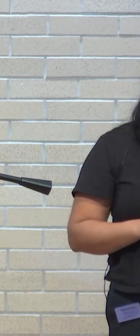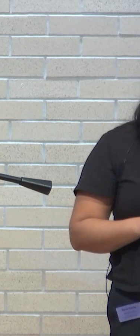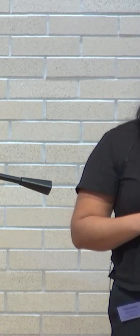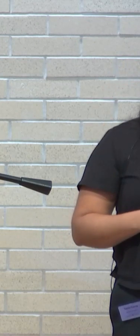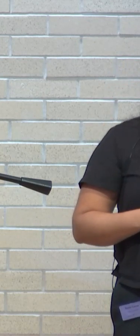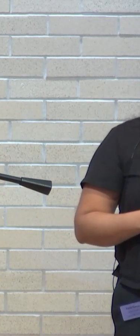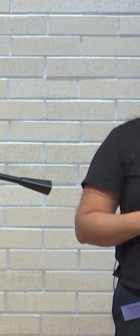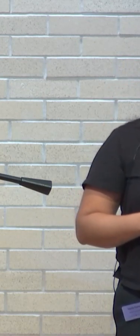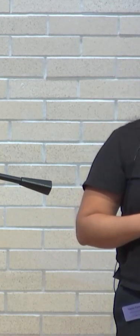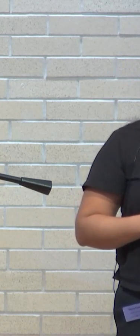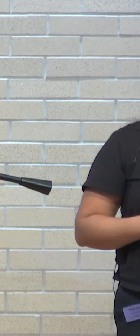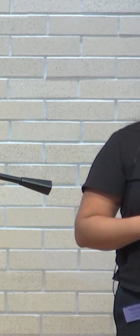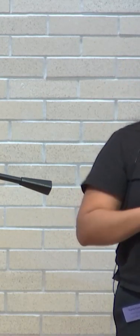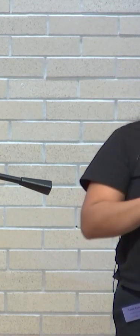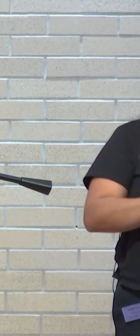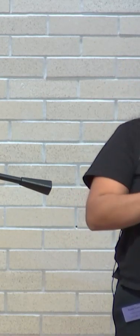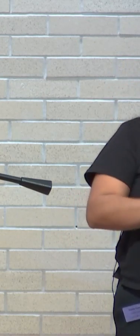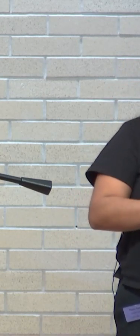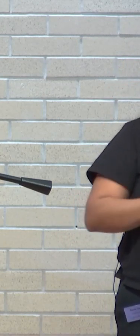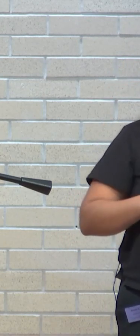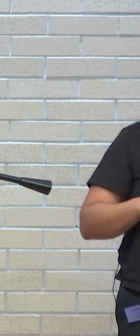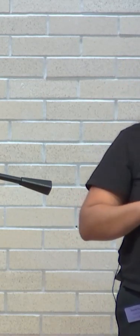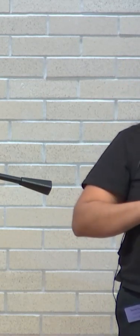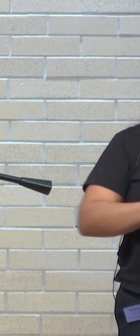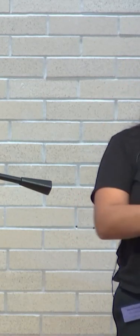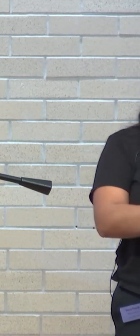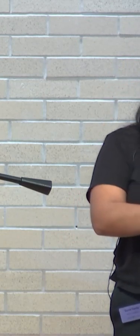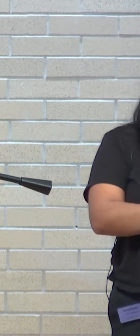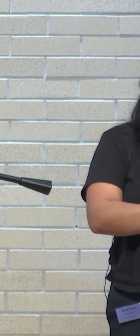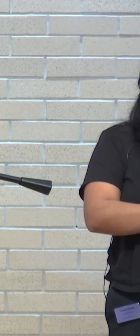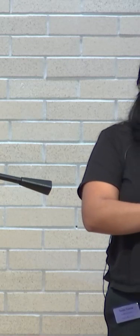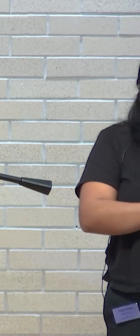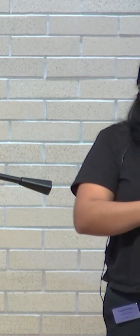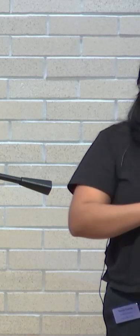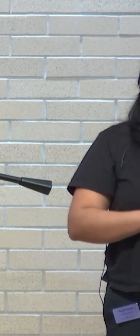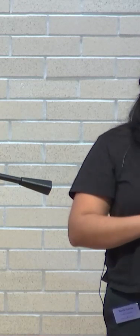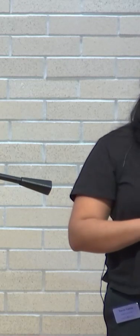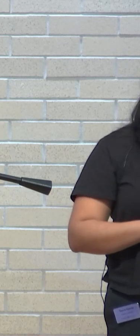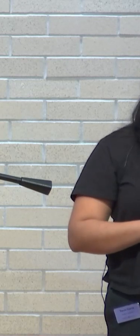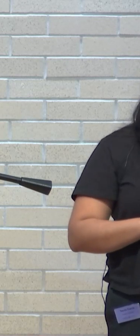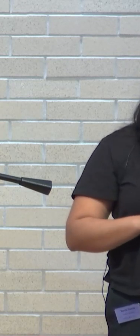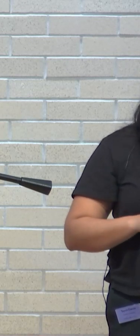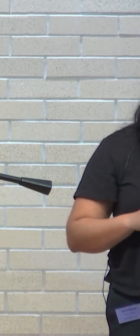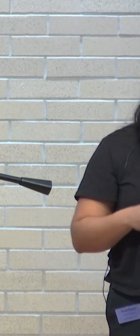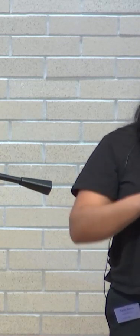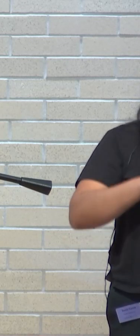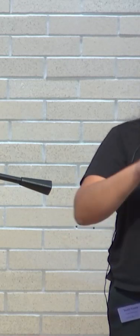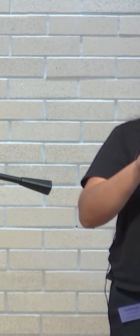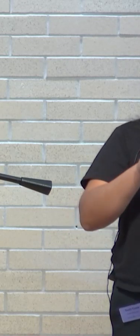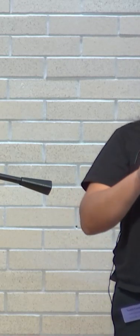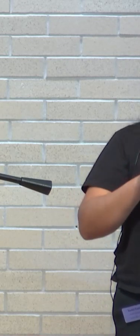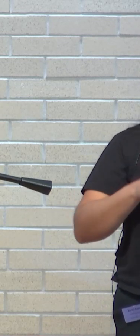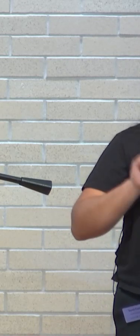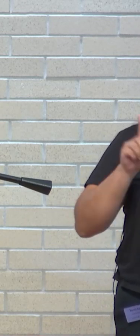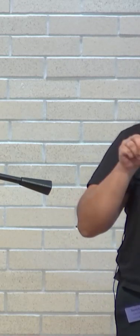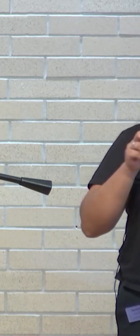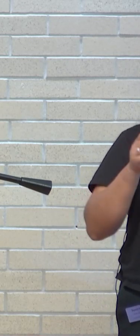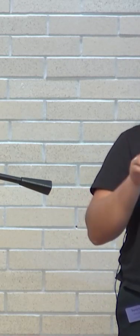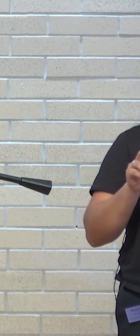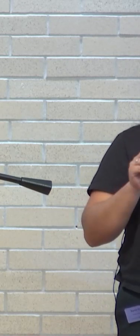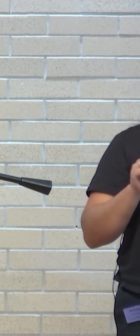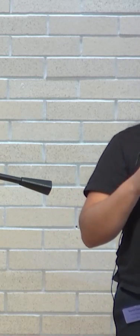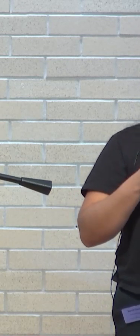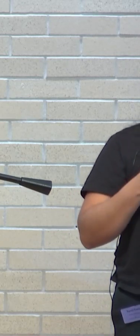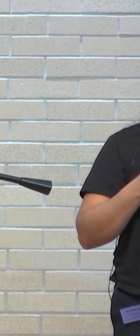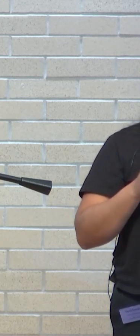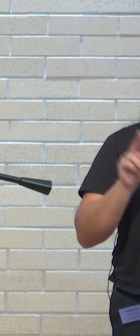This convocation was heavily inspired by an event that BSU leadership was able to attend just this December at Notre Dame, an event entitled Orange